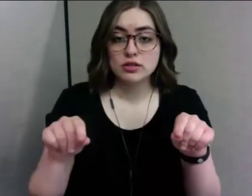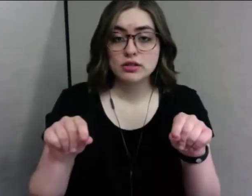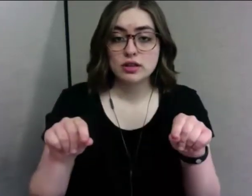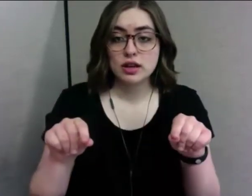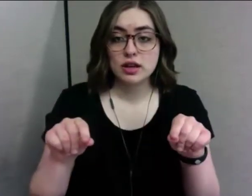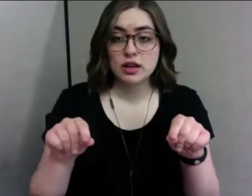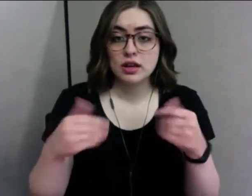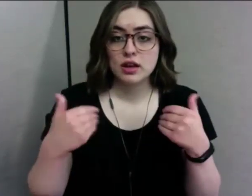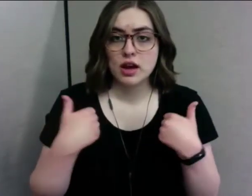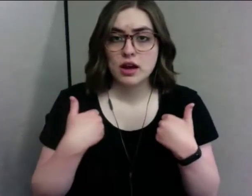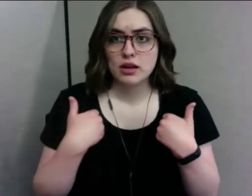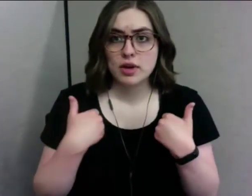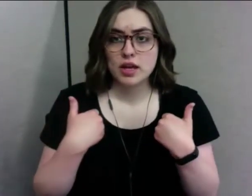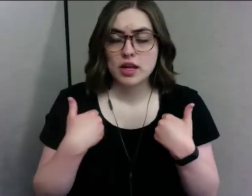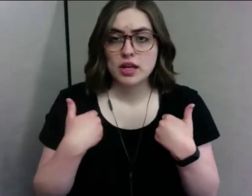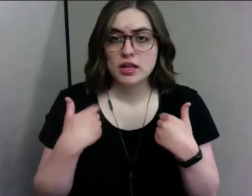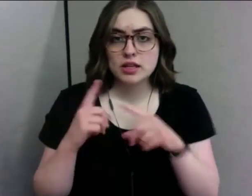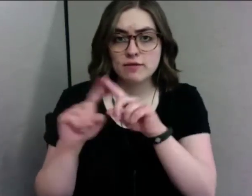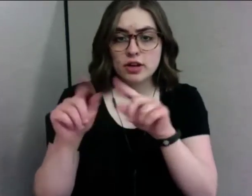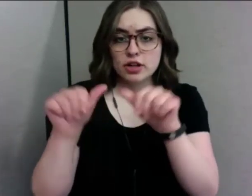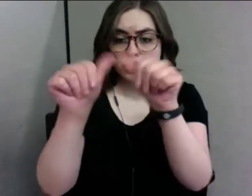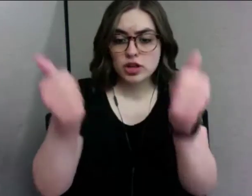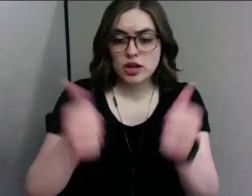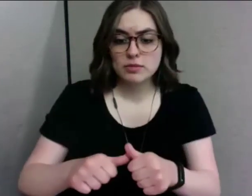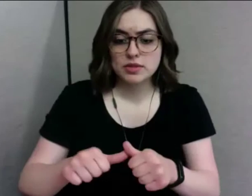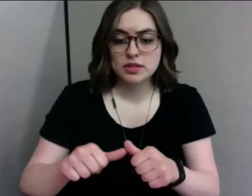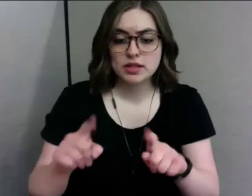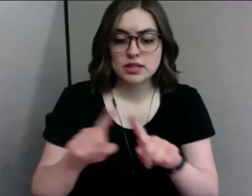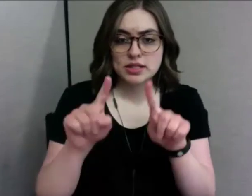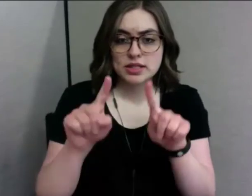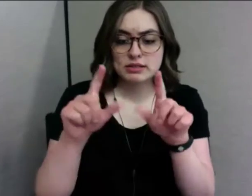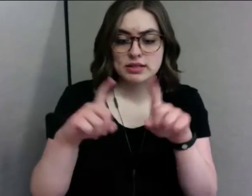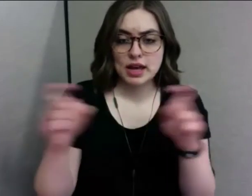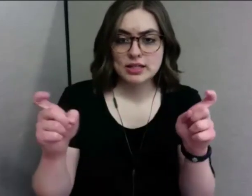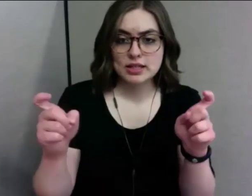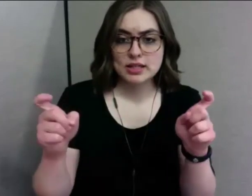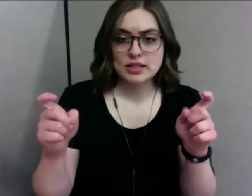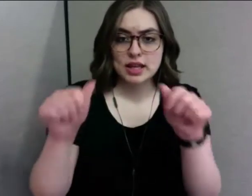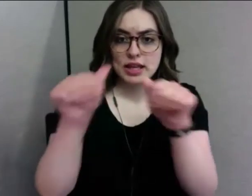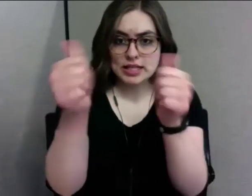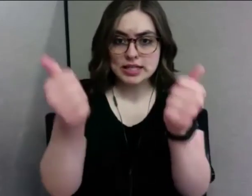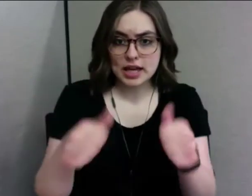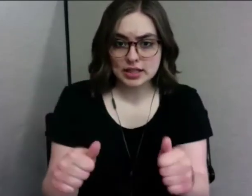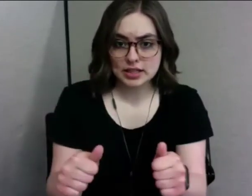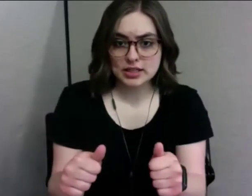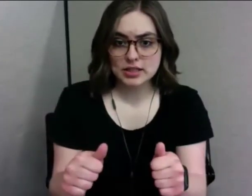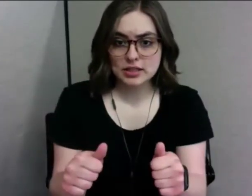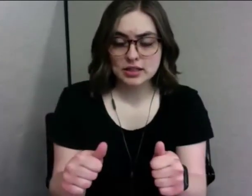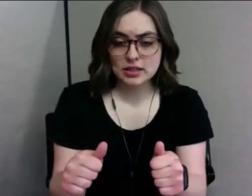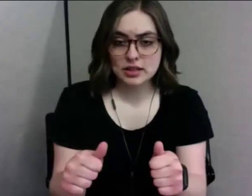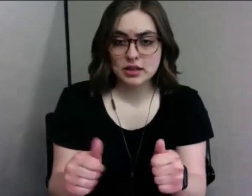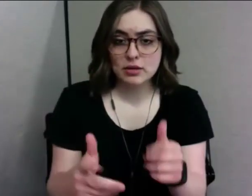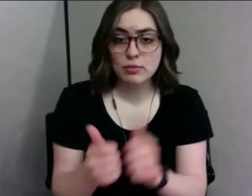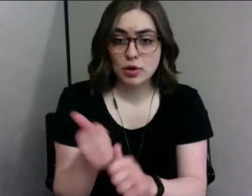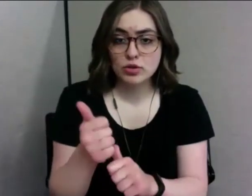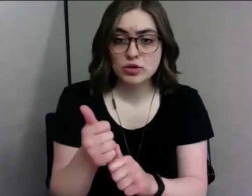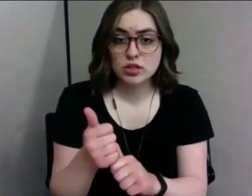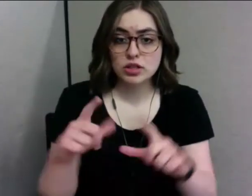rectangular, about the size of a credit card, but they can also be round or triangular